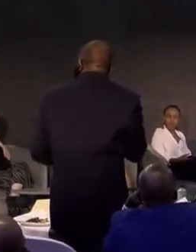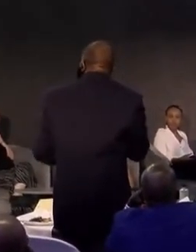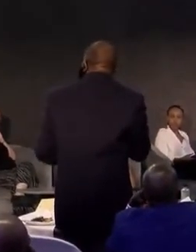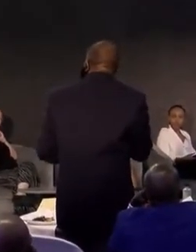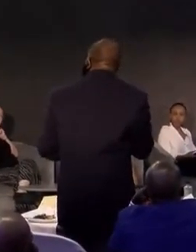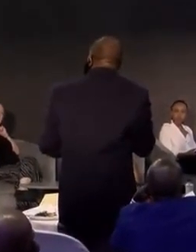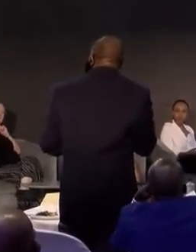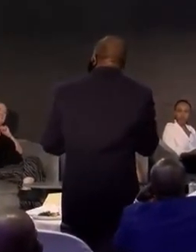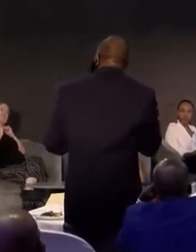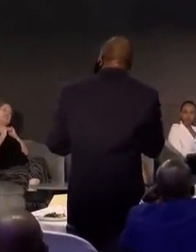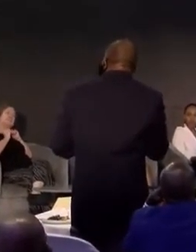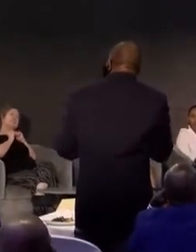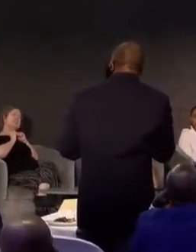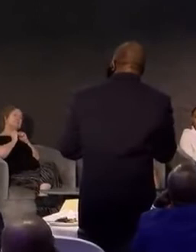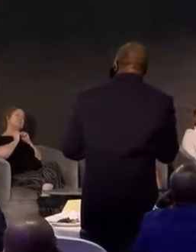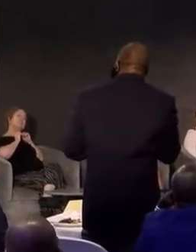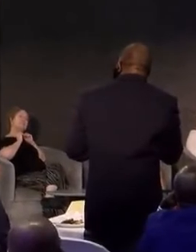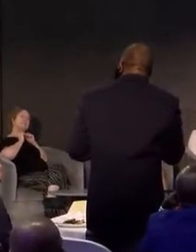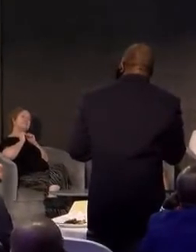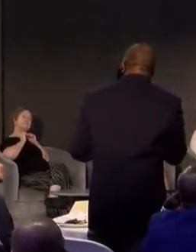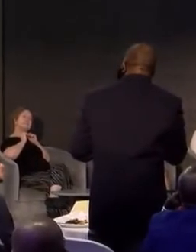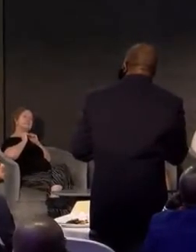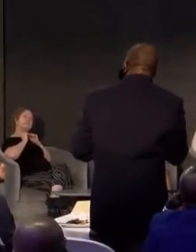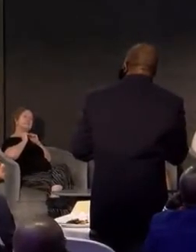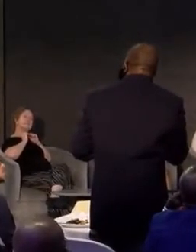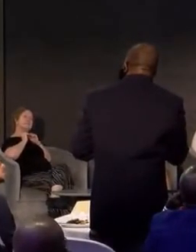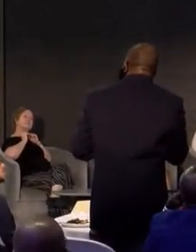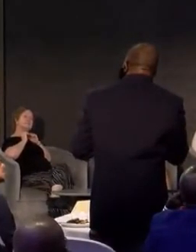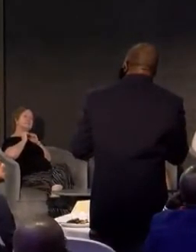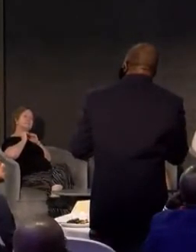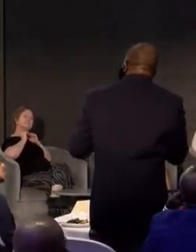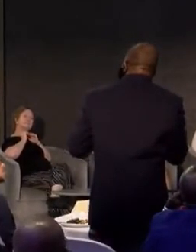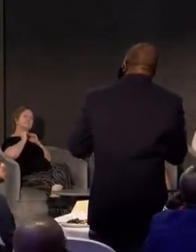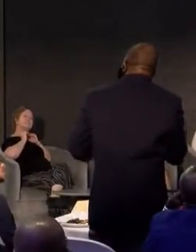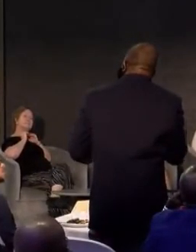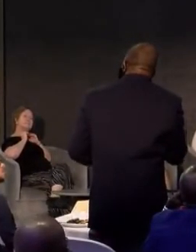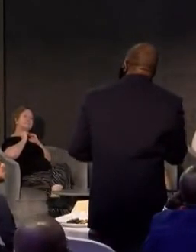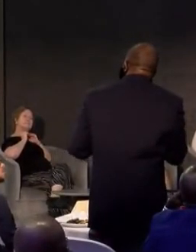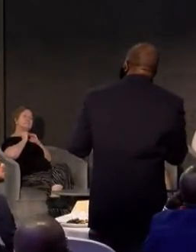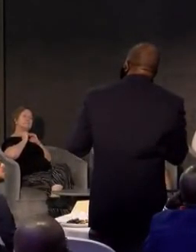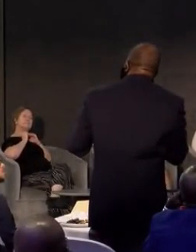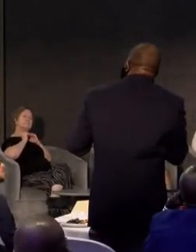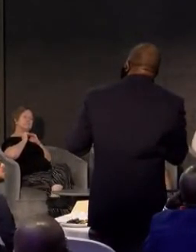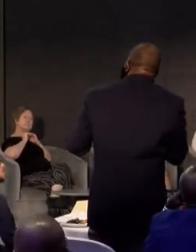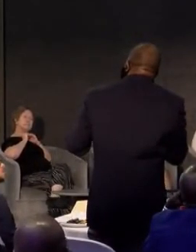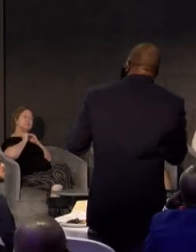wonderful reports. But my question is, how do they then be actualized and